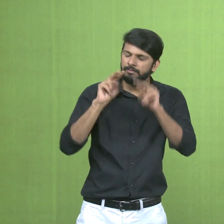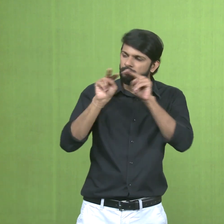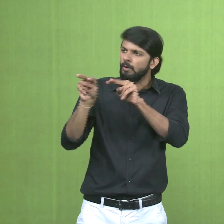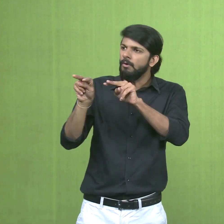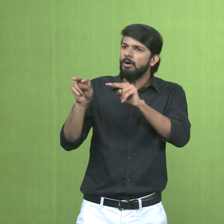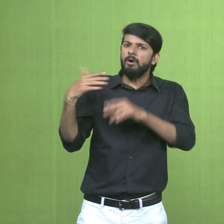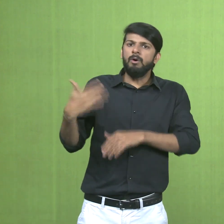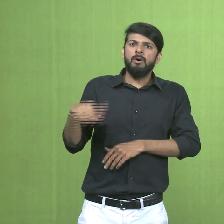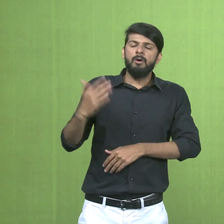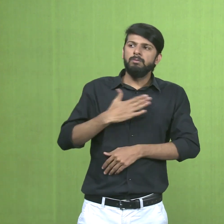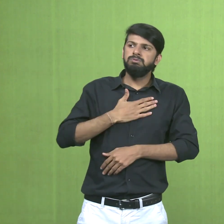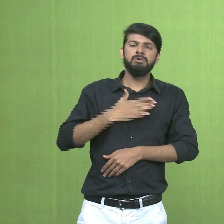hermitages.